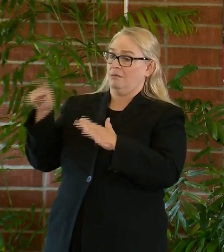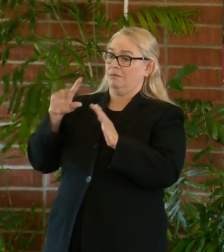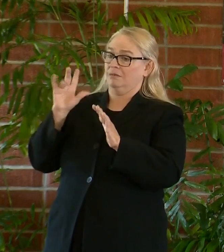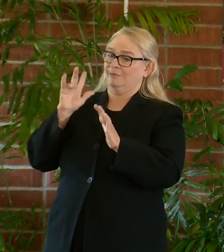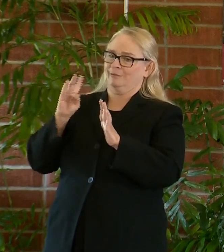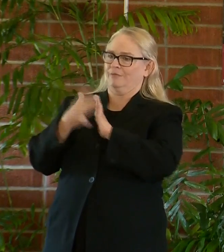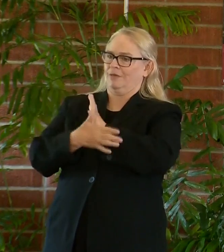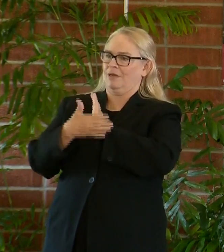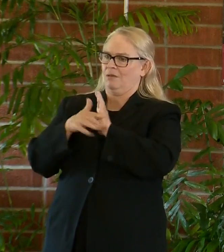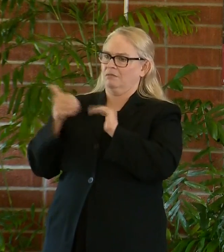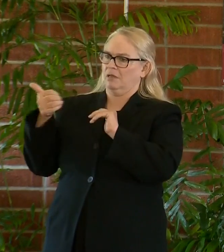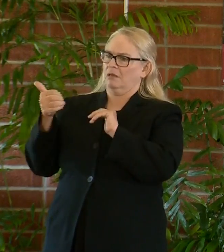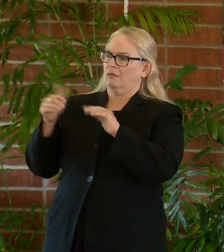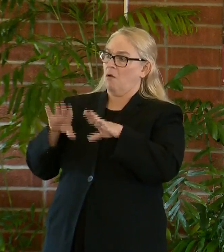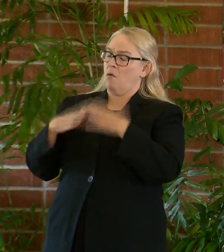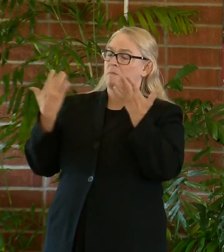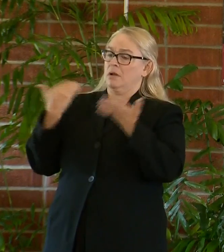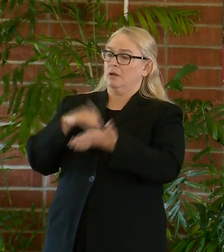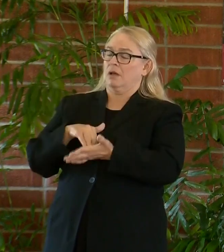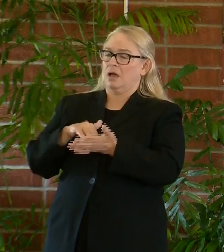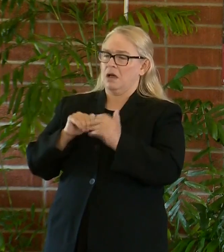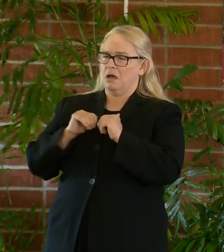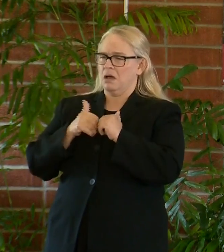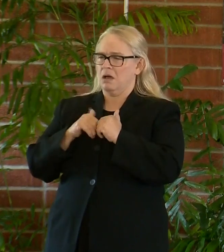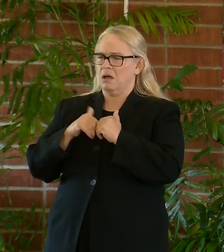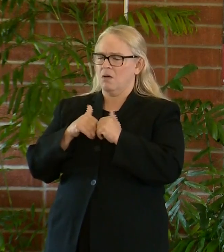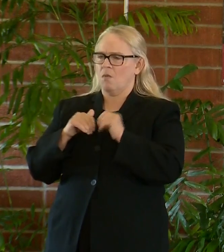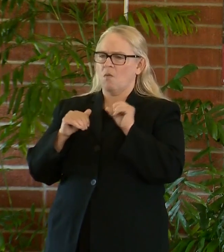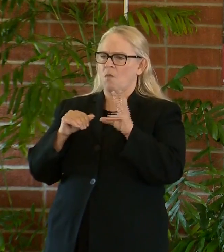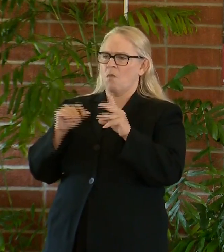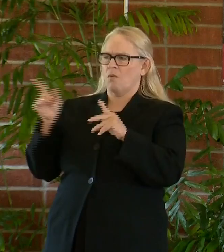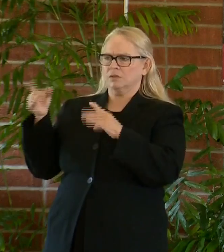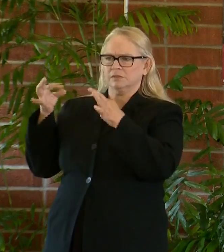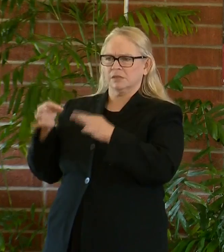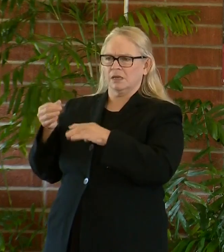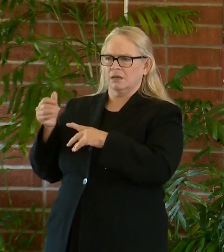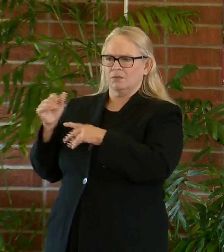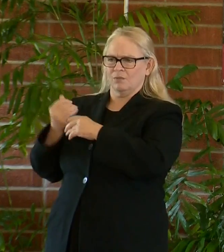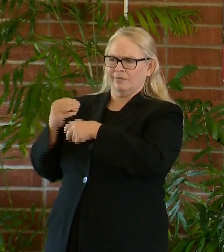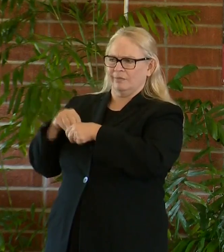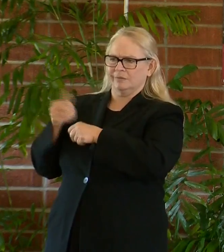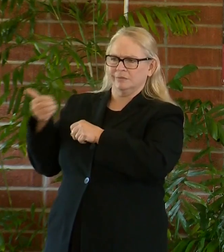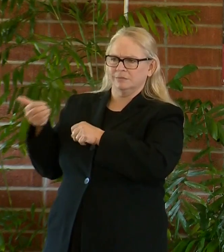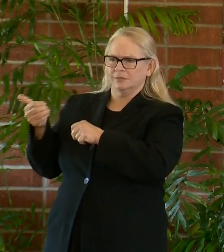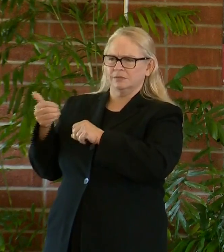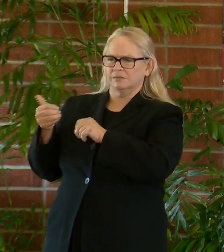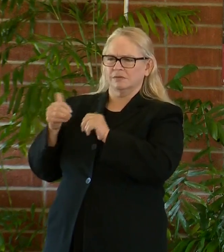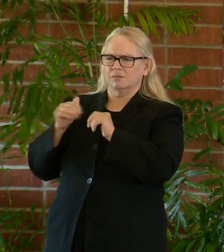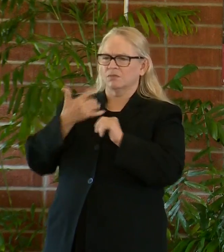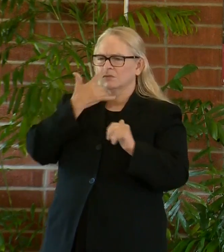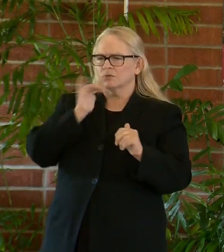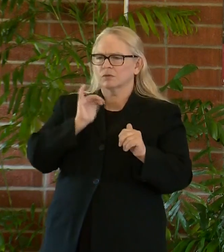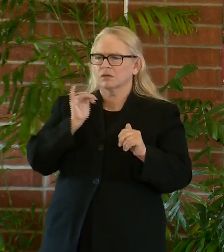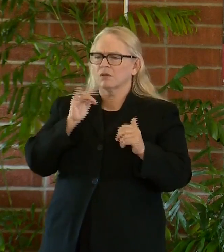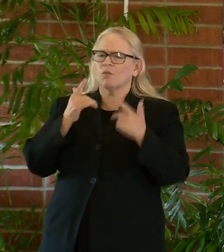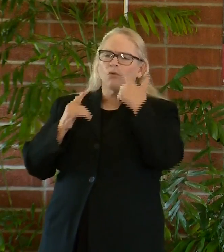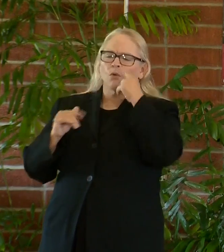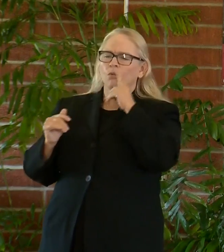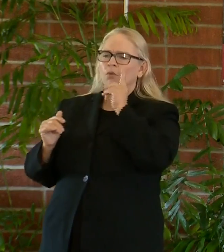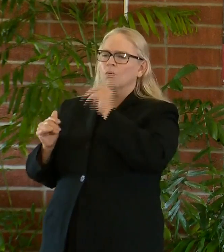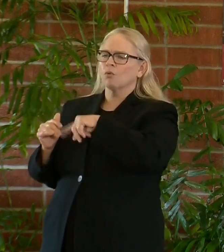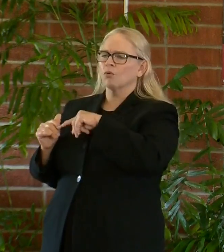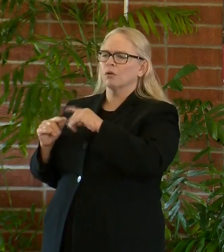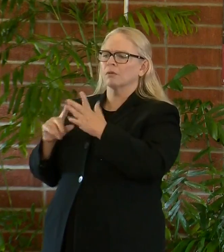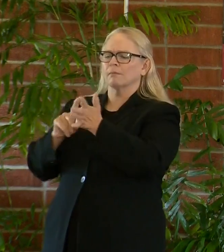conditions? At what point does there need to be consistent and uniform statewide standards for public health order mandates? Well, there are statewide